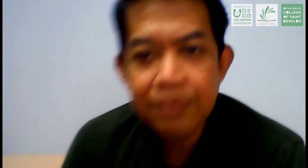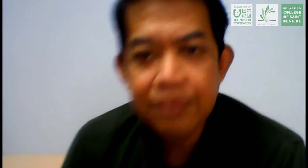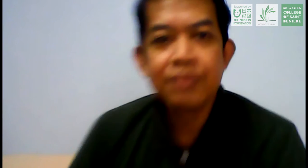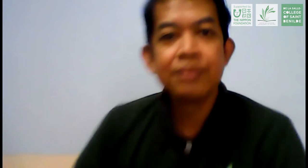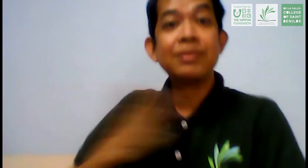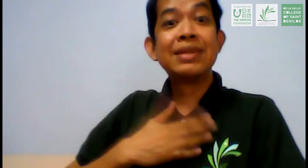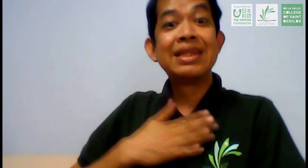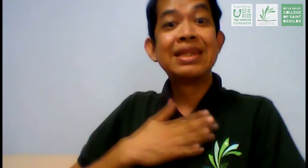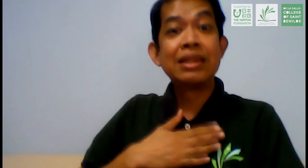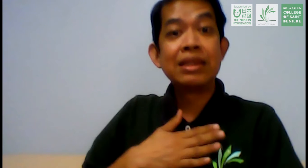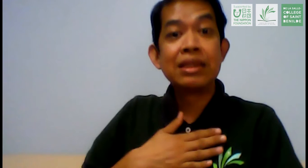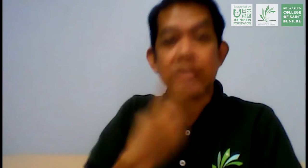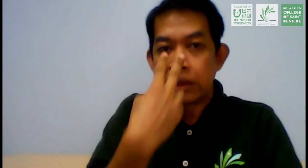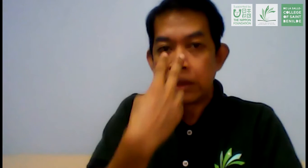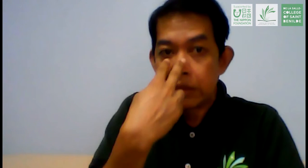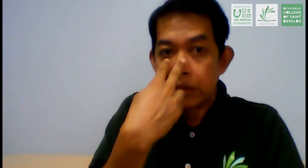Yeah.